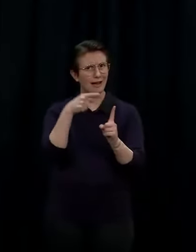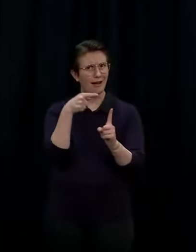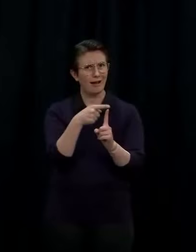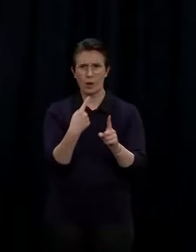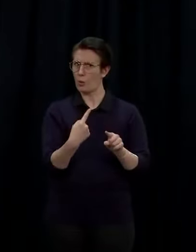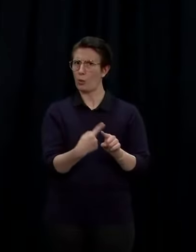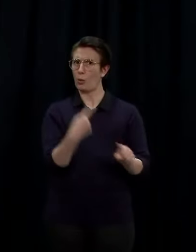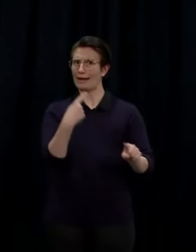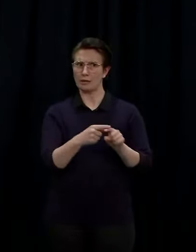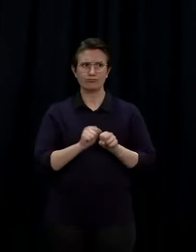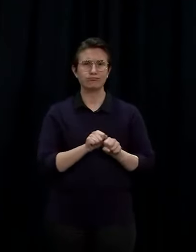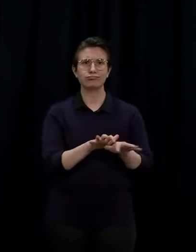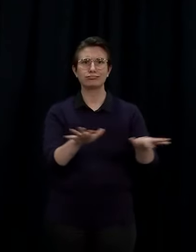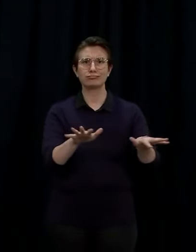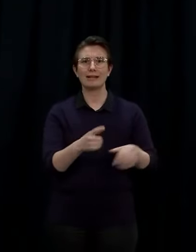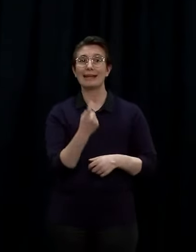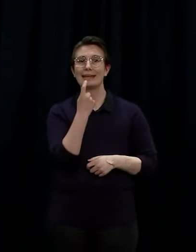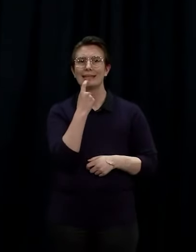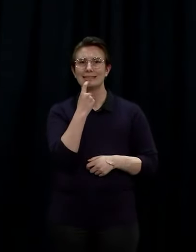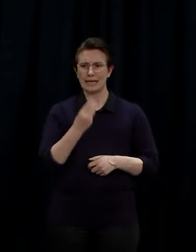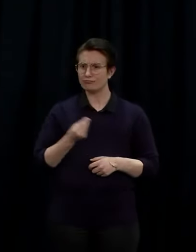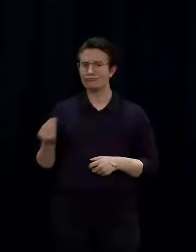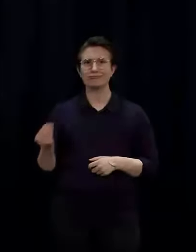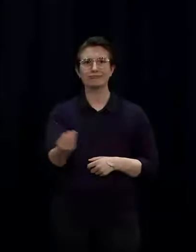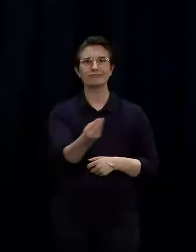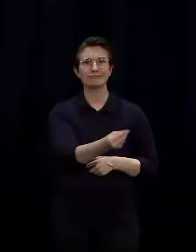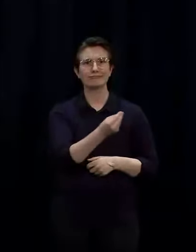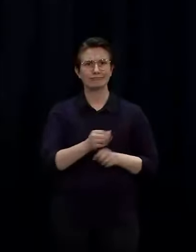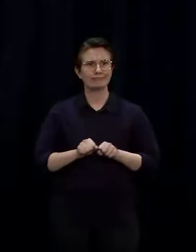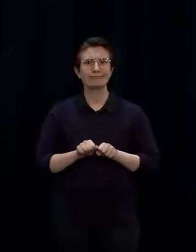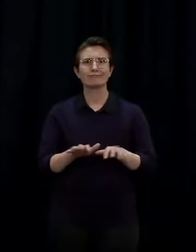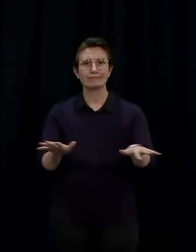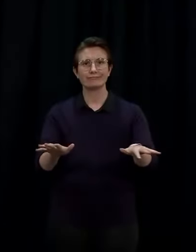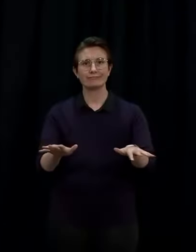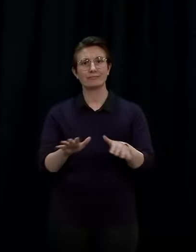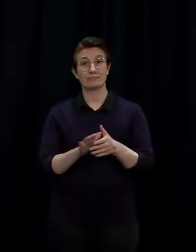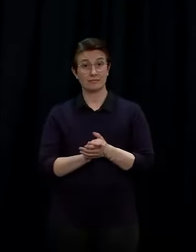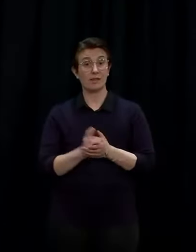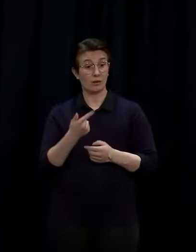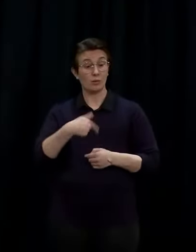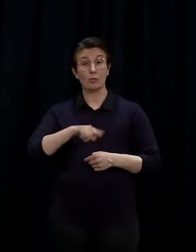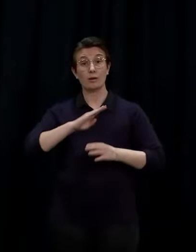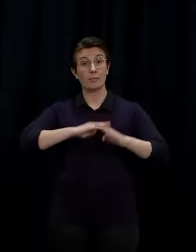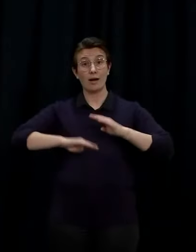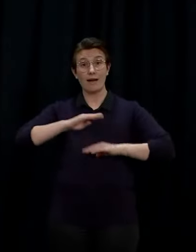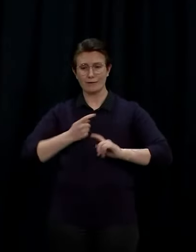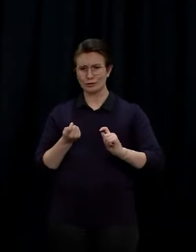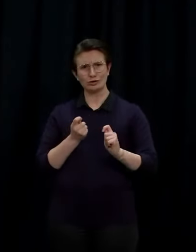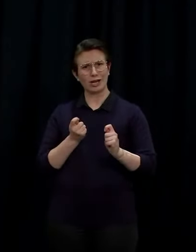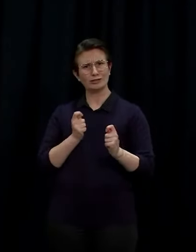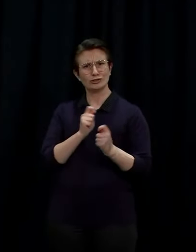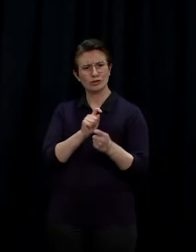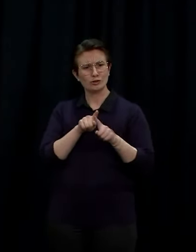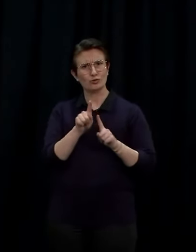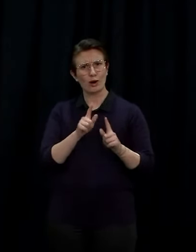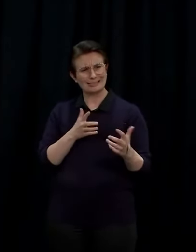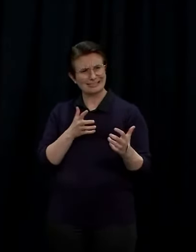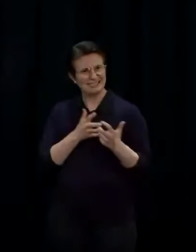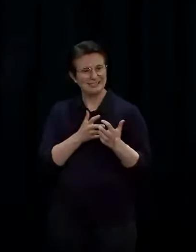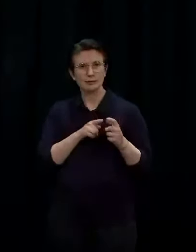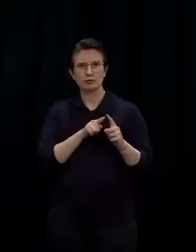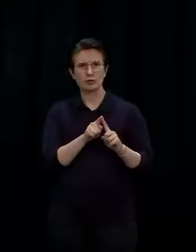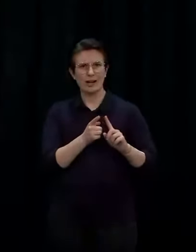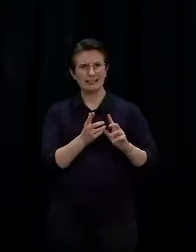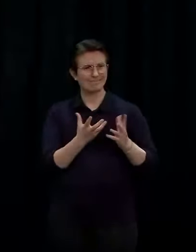the way we do things to meet that challenge, but by far the most effective tool that we have right now is level